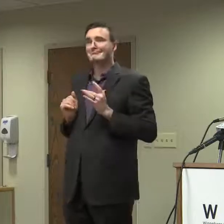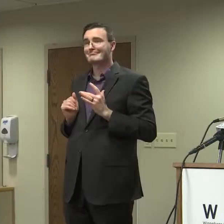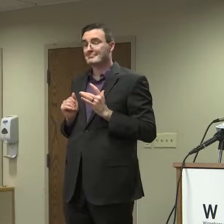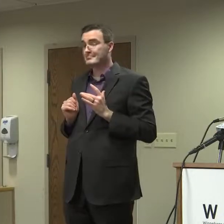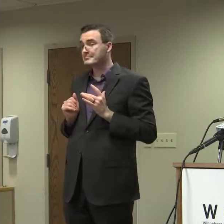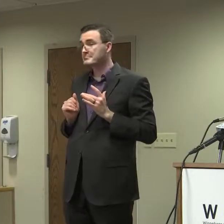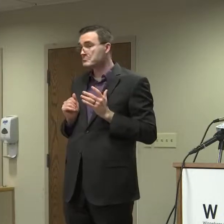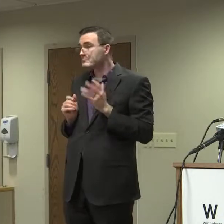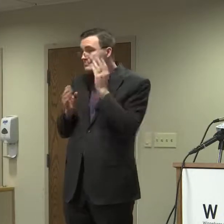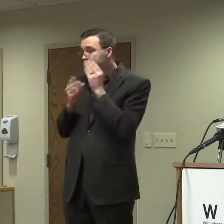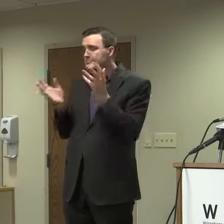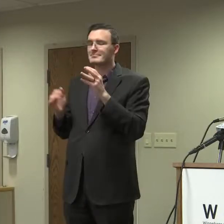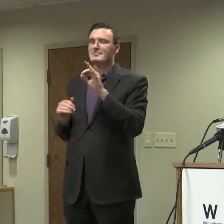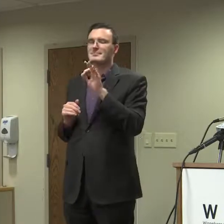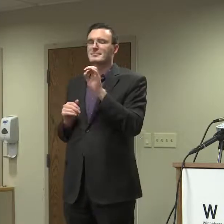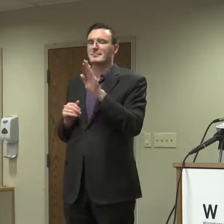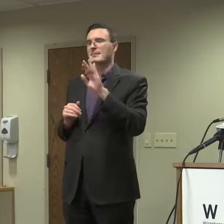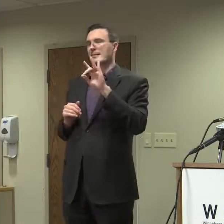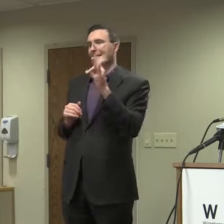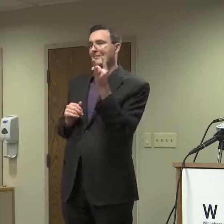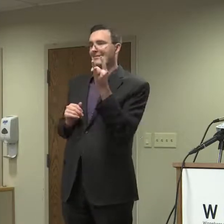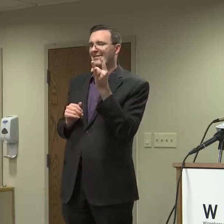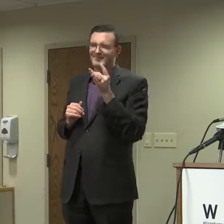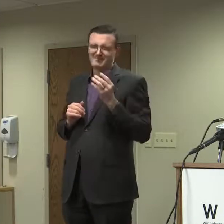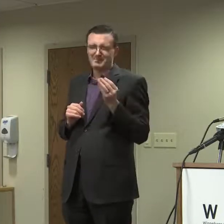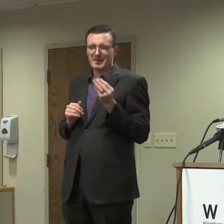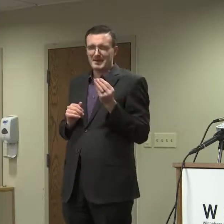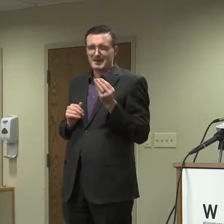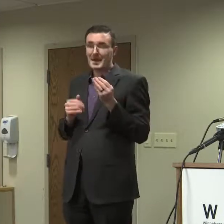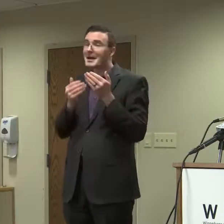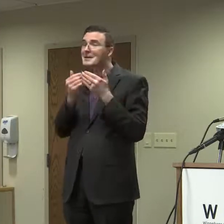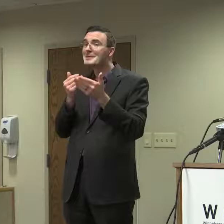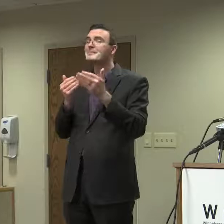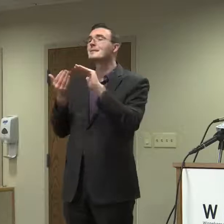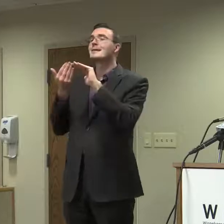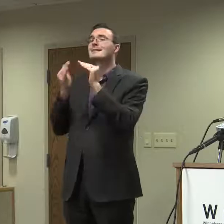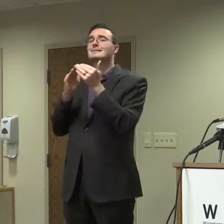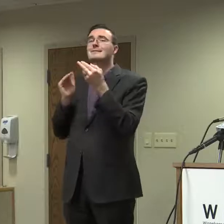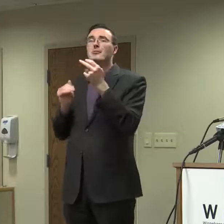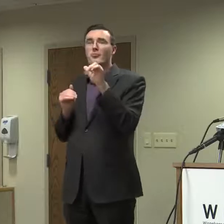on February 8th, this coming Monday, City Hall will reopen.